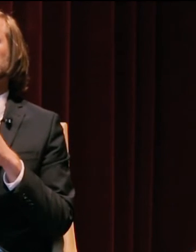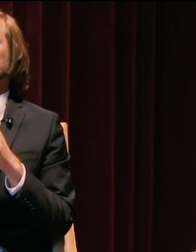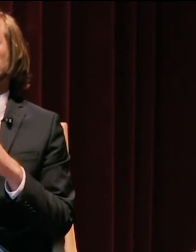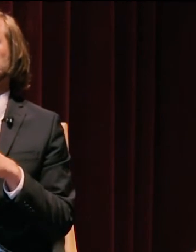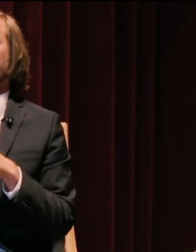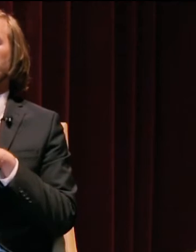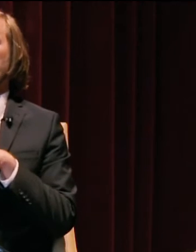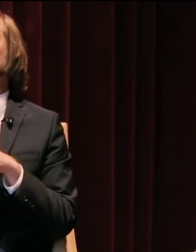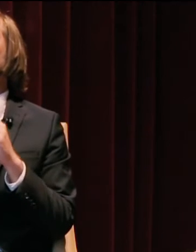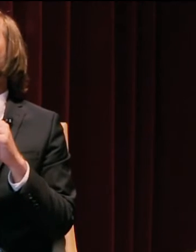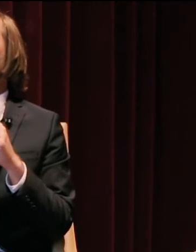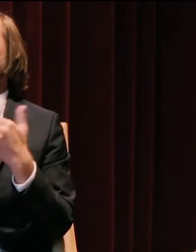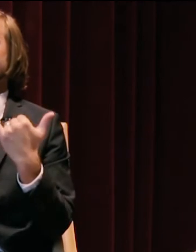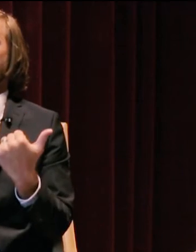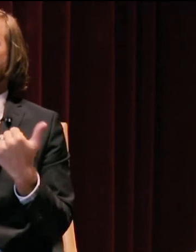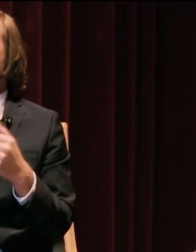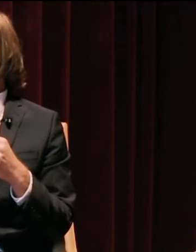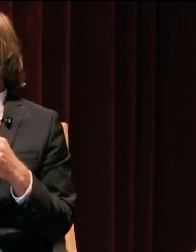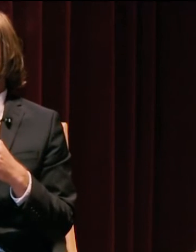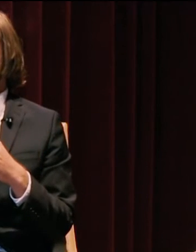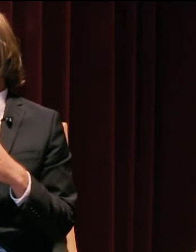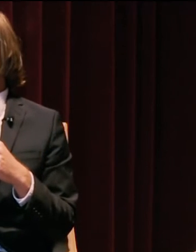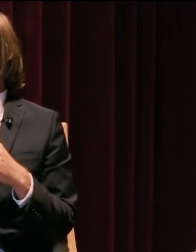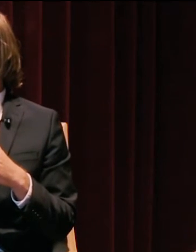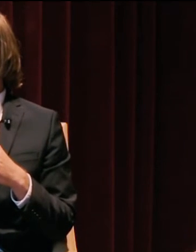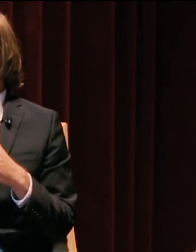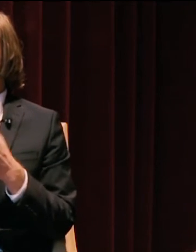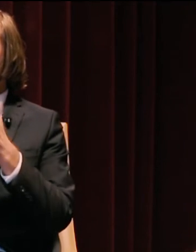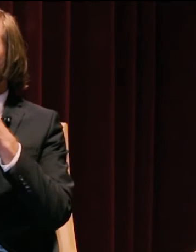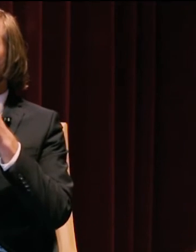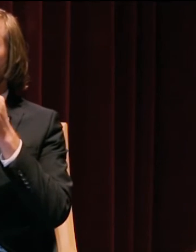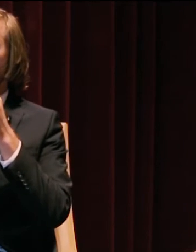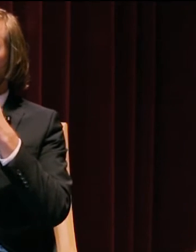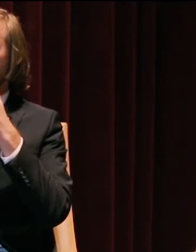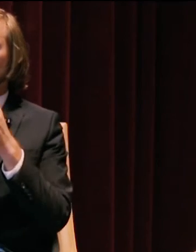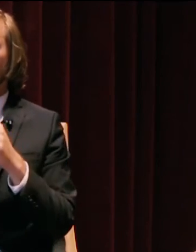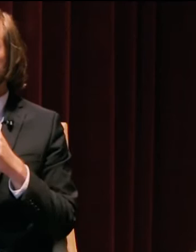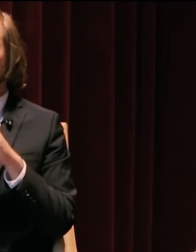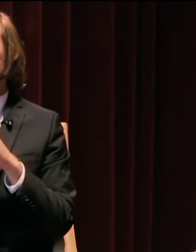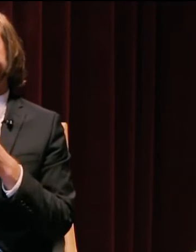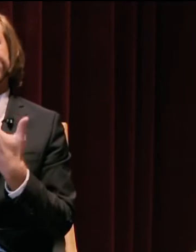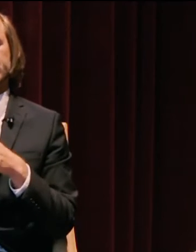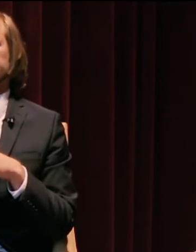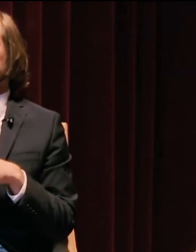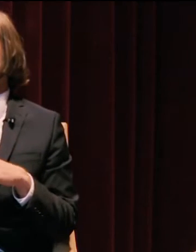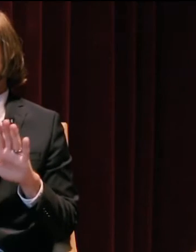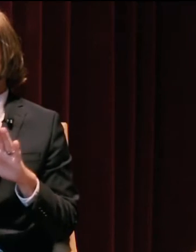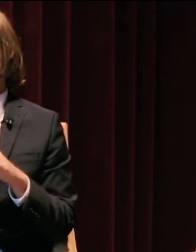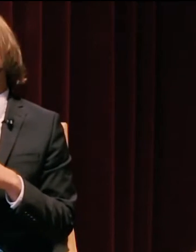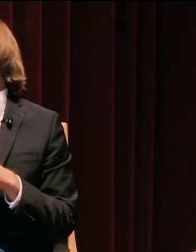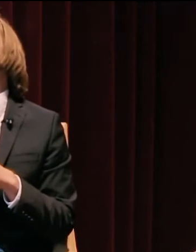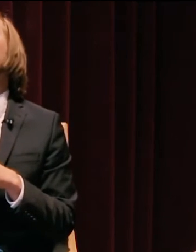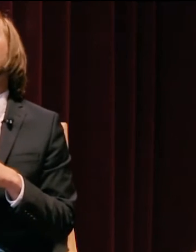And so we are to the point, really 90% of the cost is been taken care of.